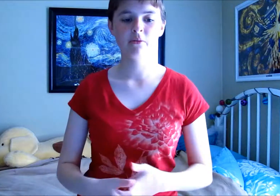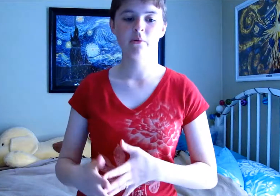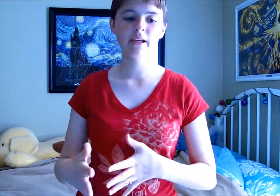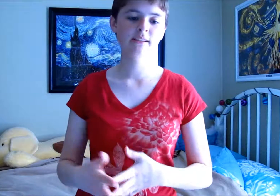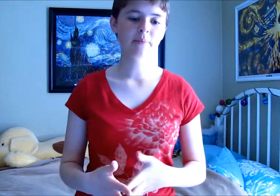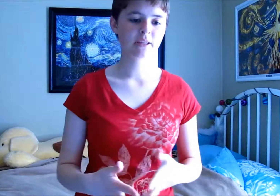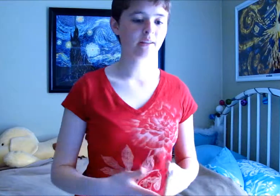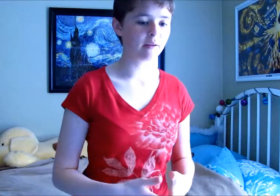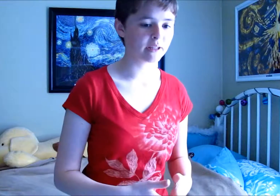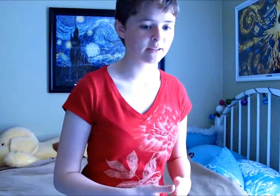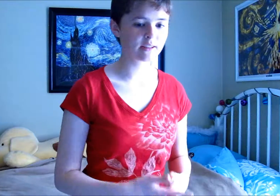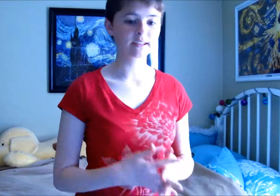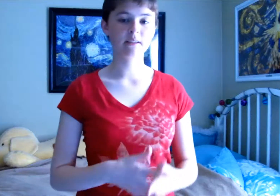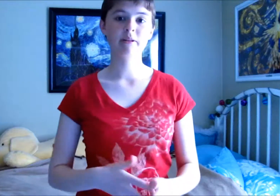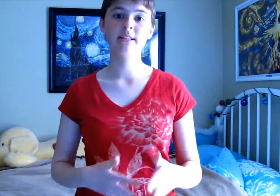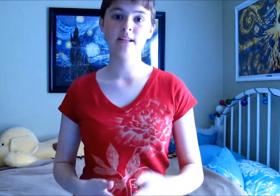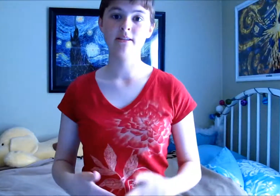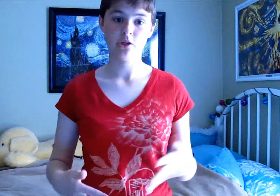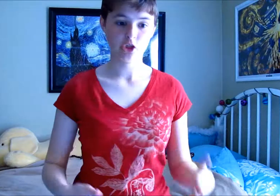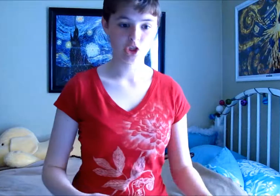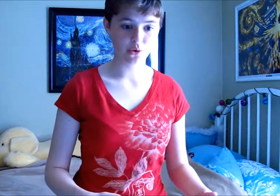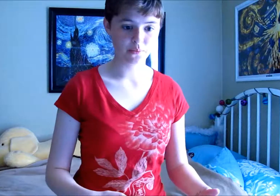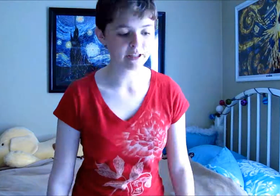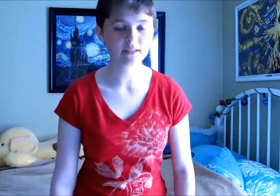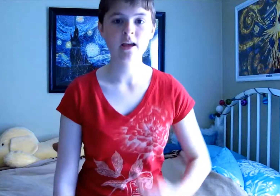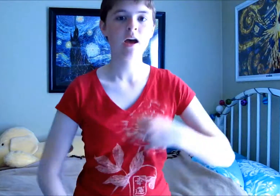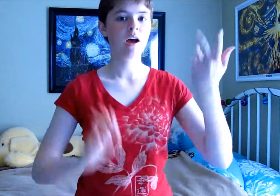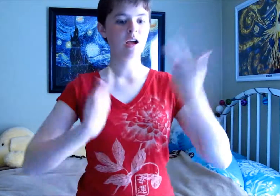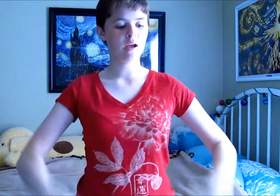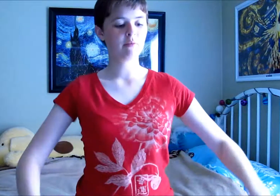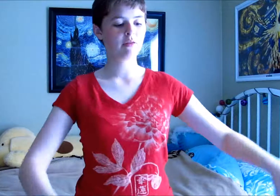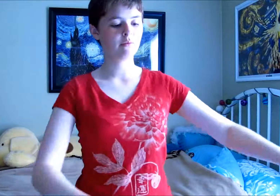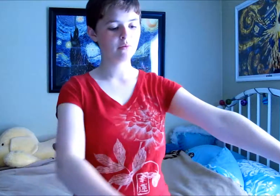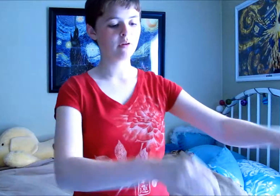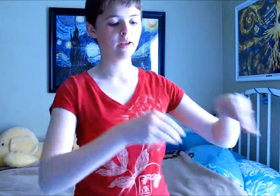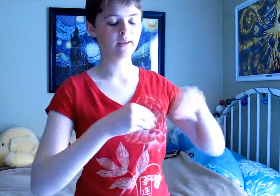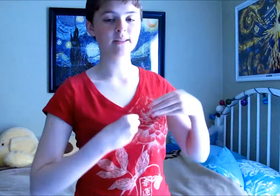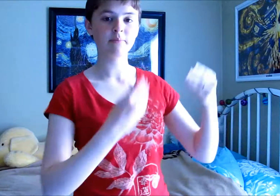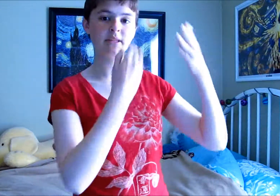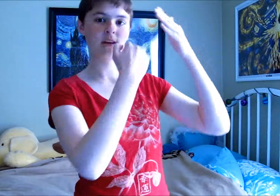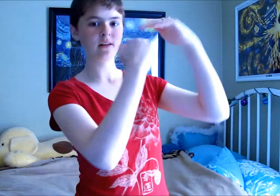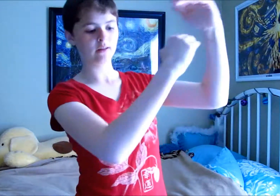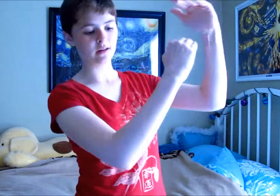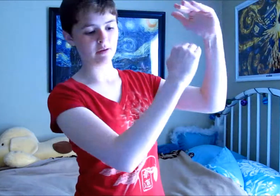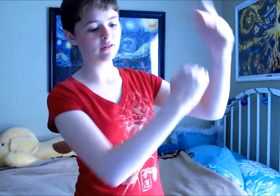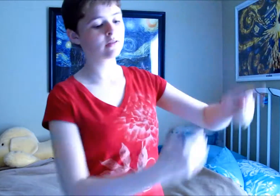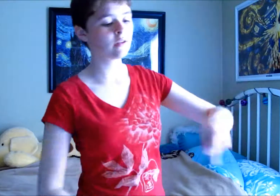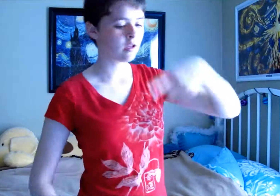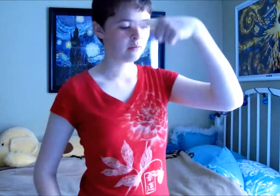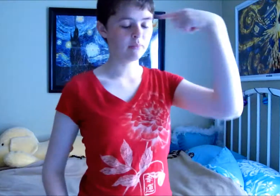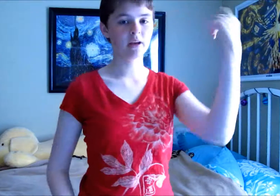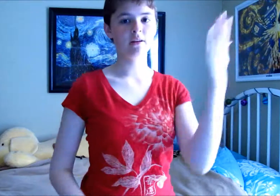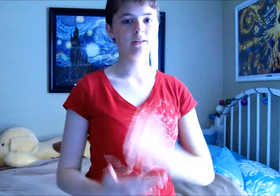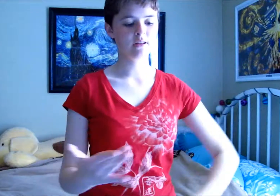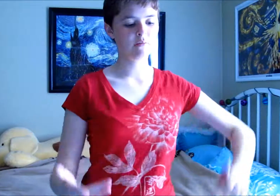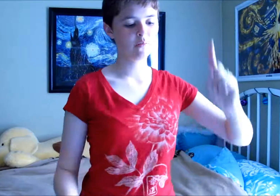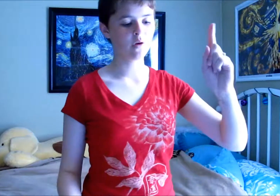through accepting limits because someone says they're so. I'm through accepting limits because